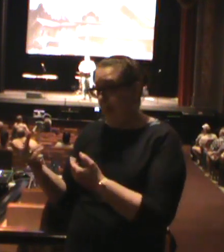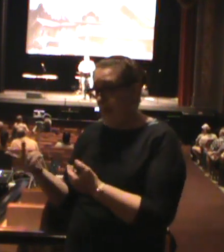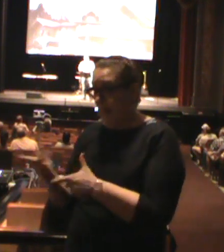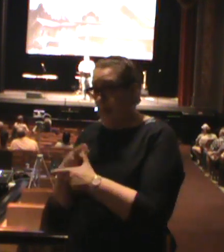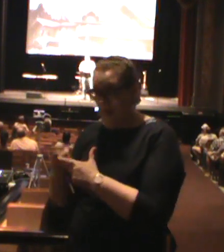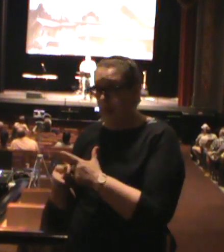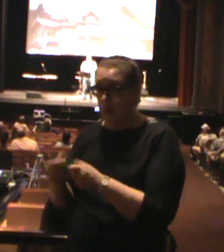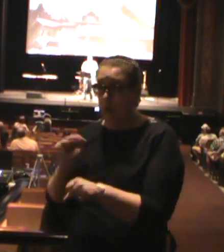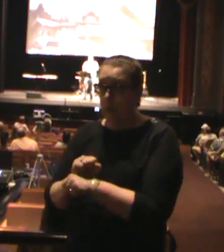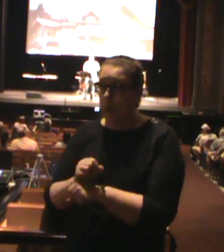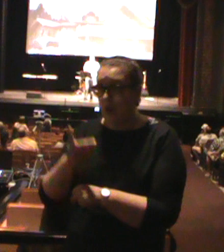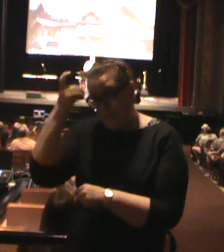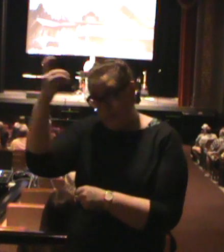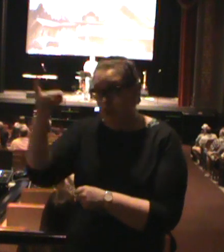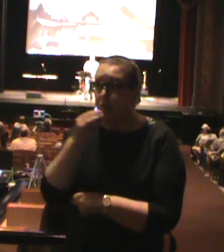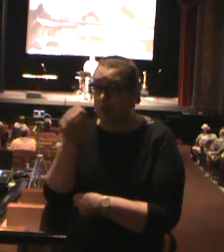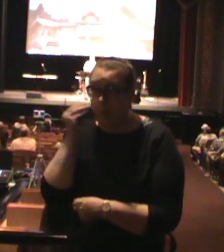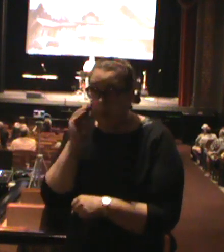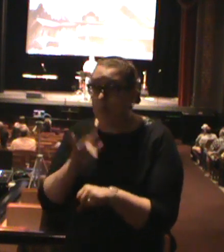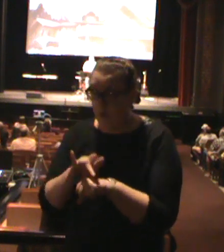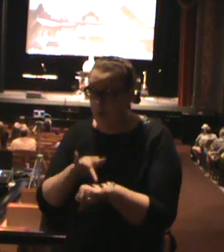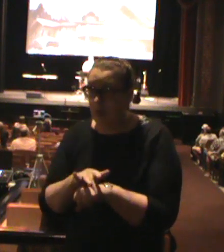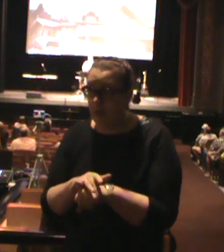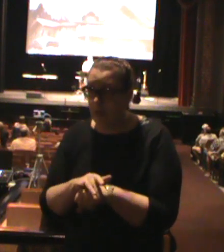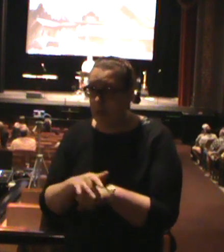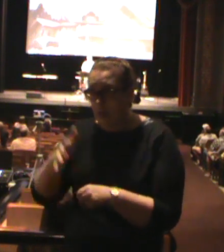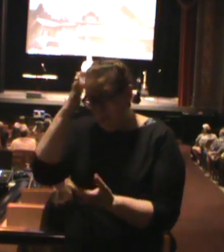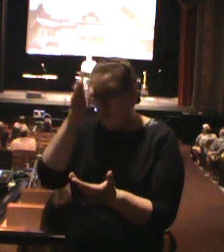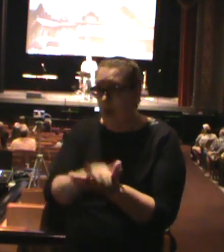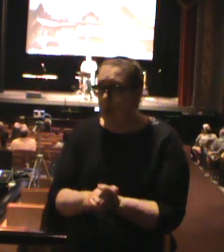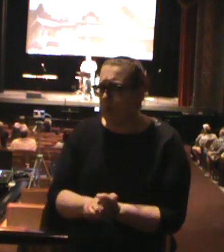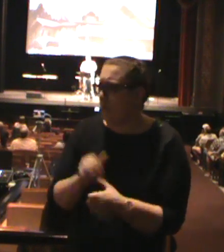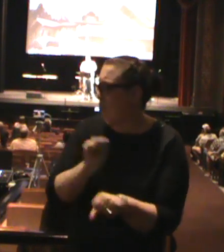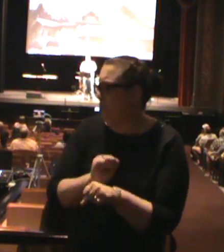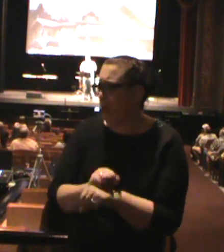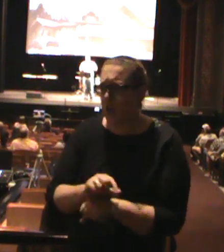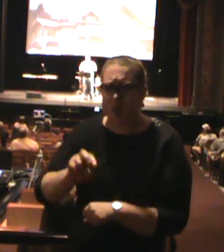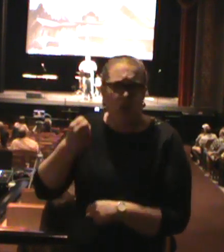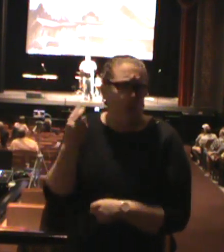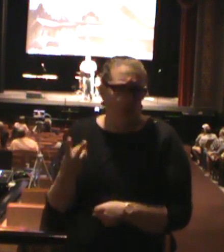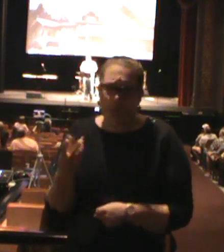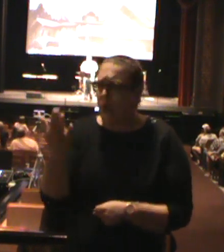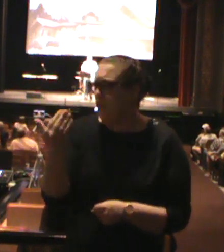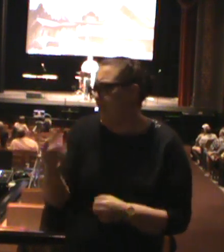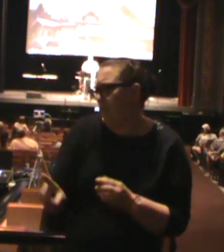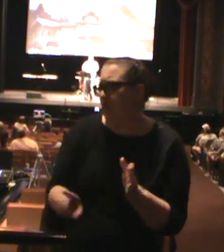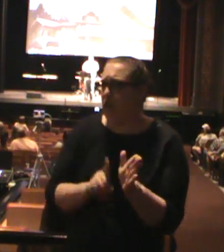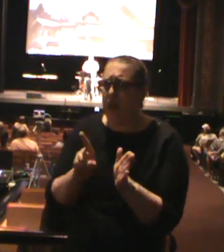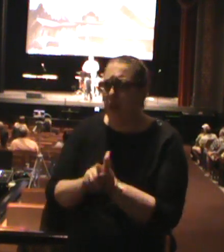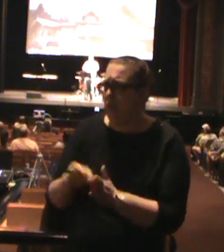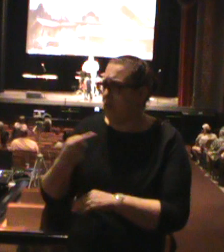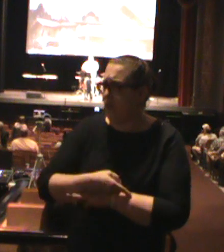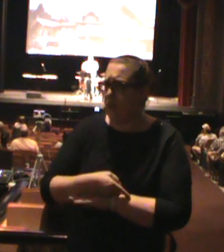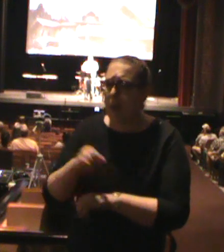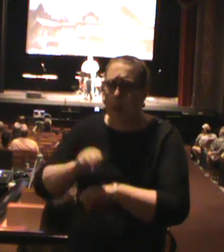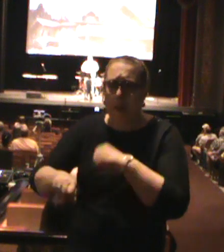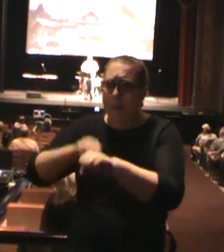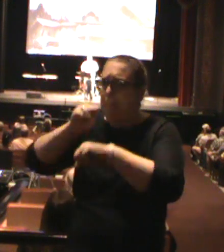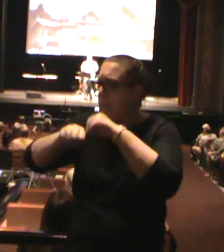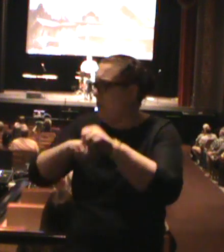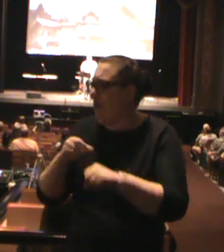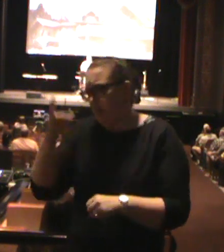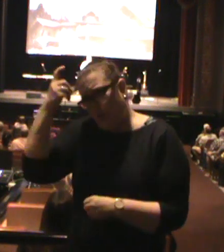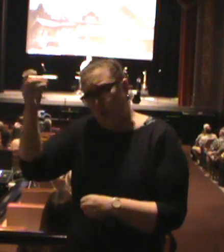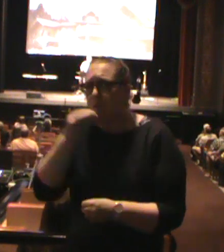the husband spent 12 to 15 hours a day building their dream house, using their life savings to build